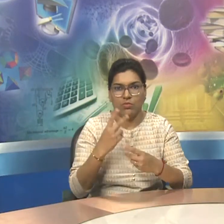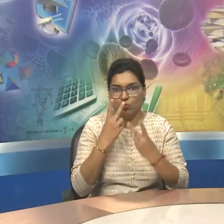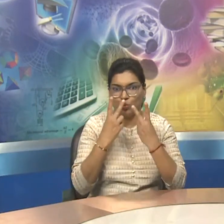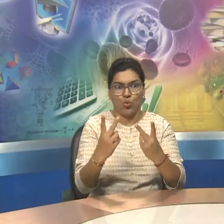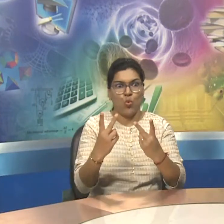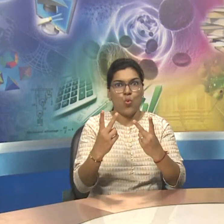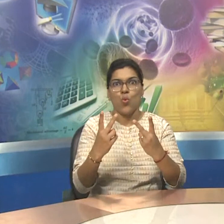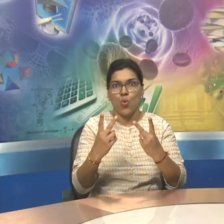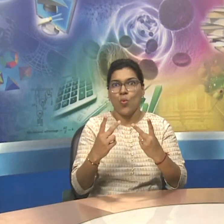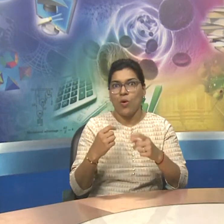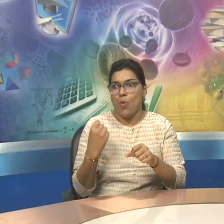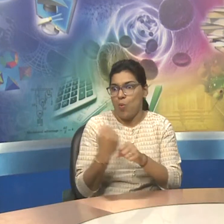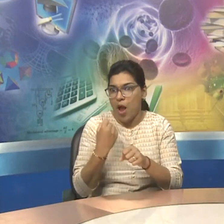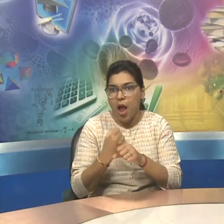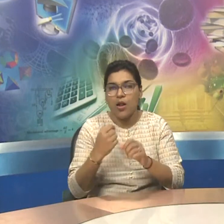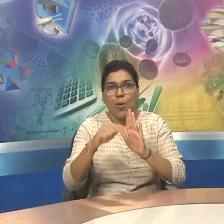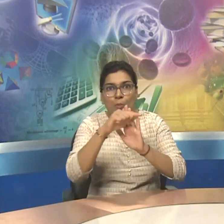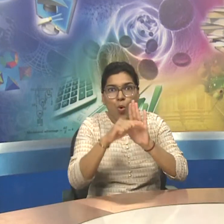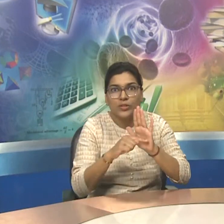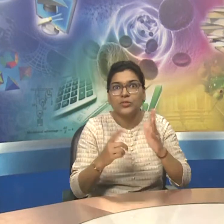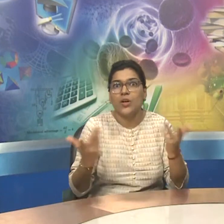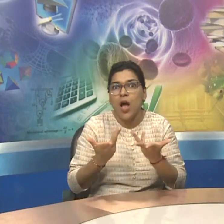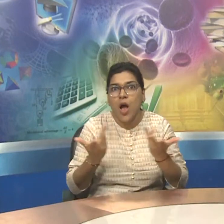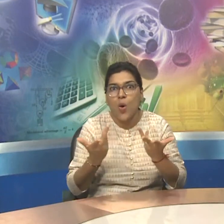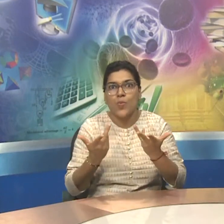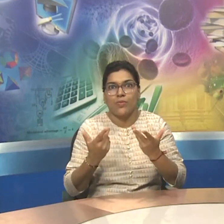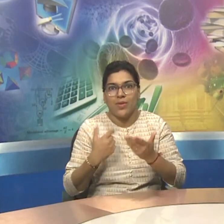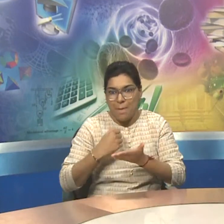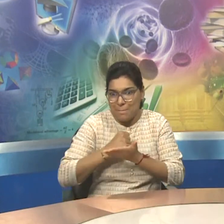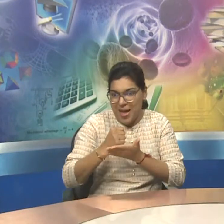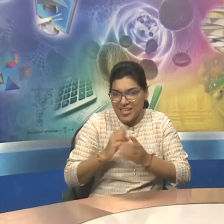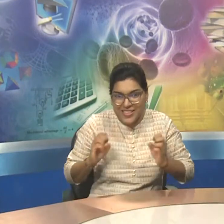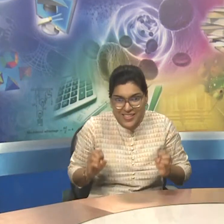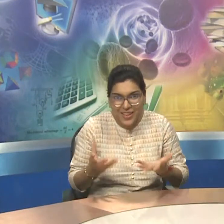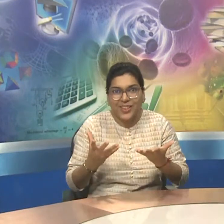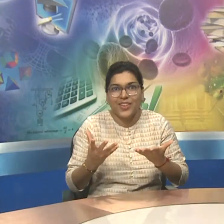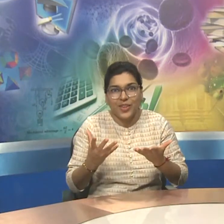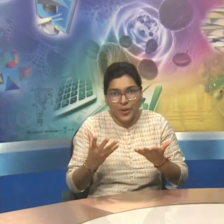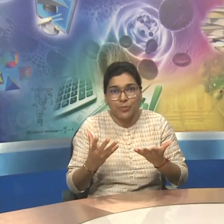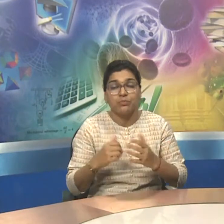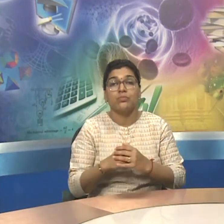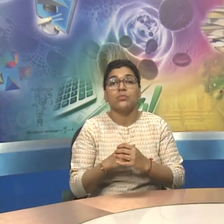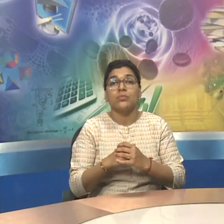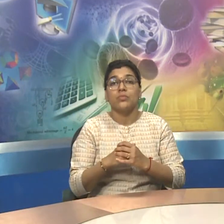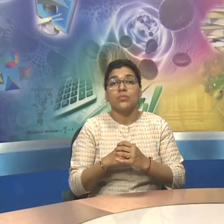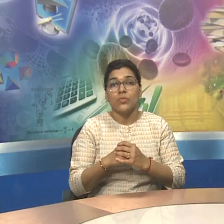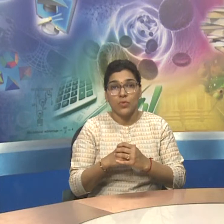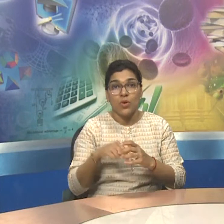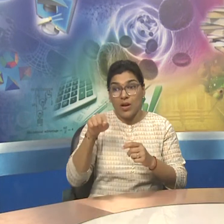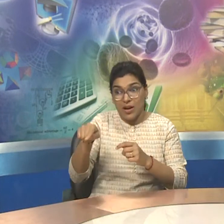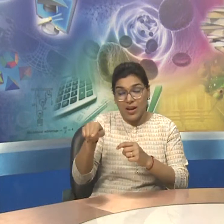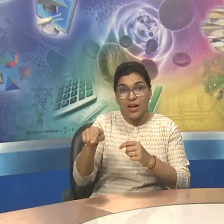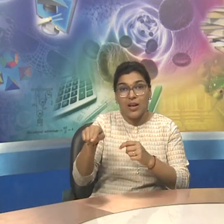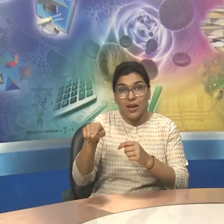state and government. Politics Many a time